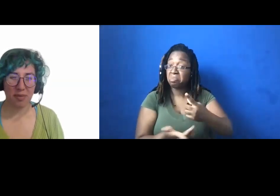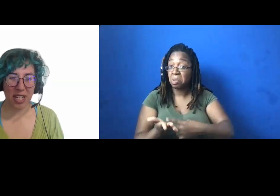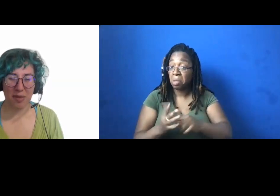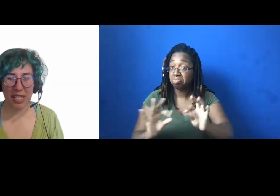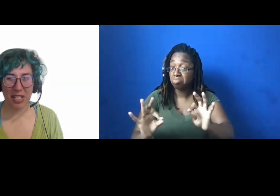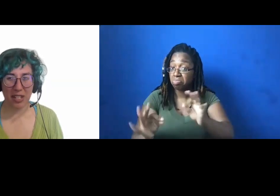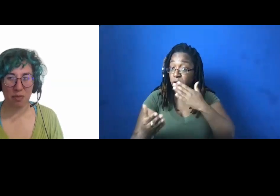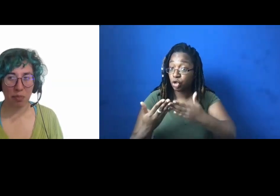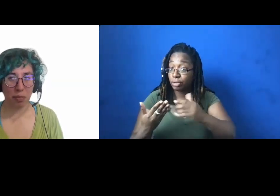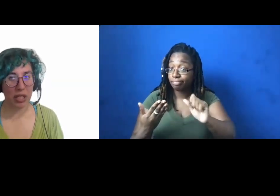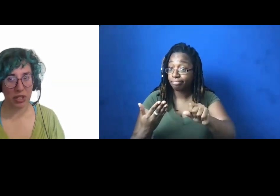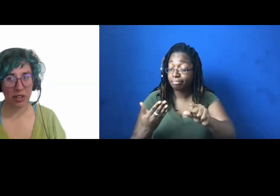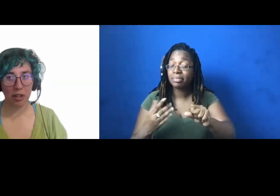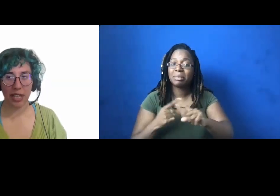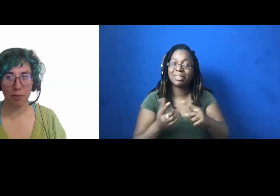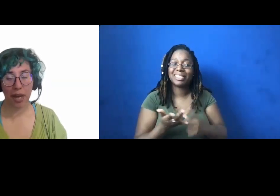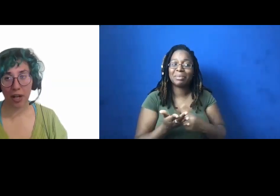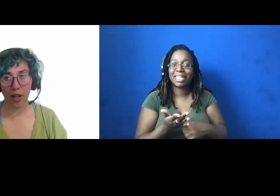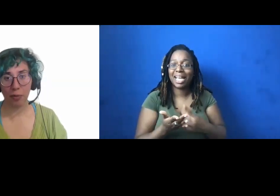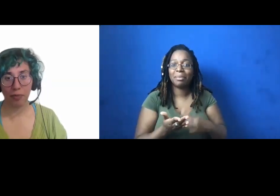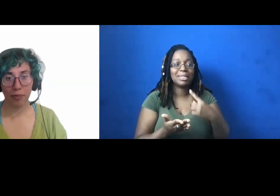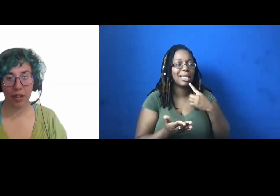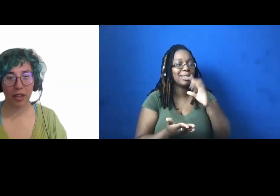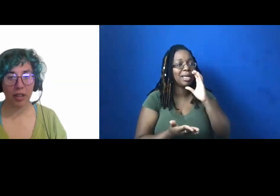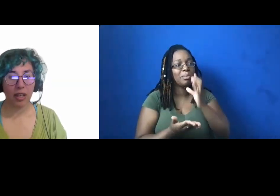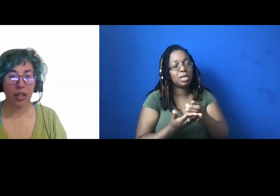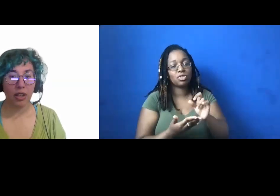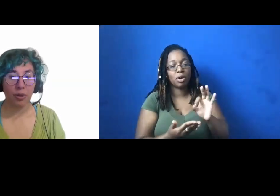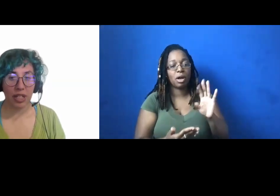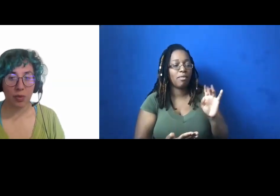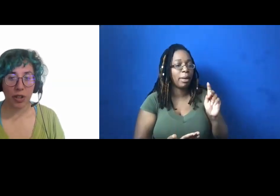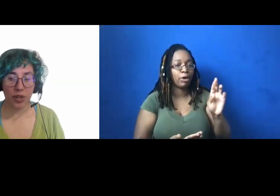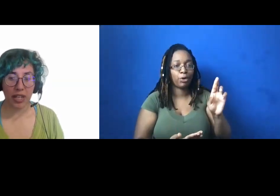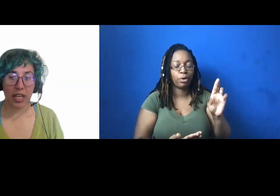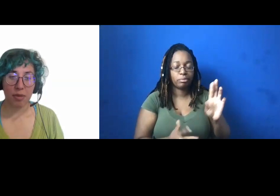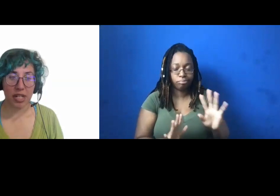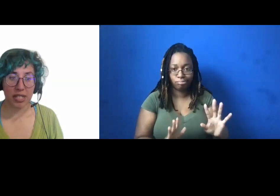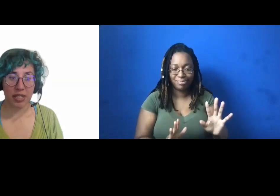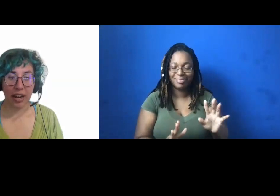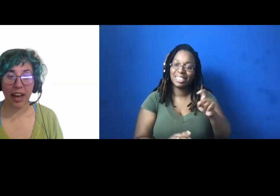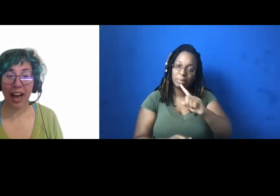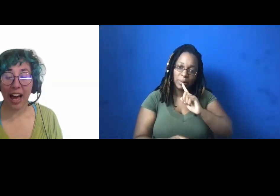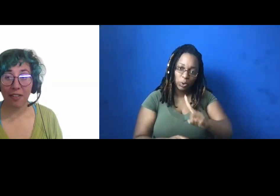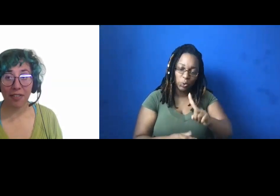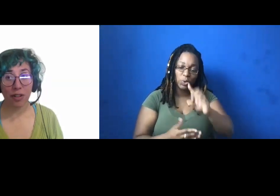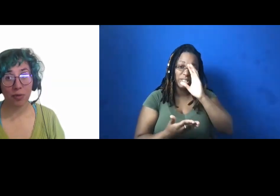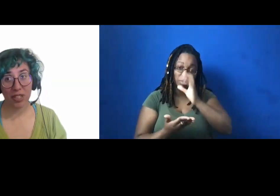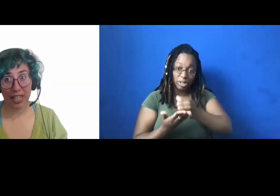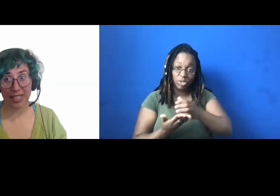but sometimes it's just picture of a banner. You need to make sure that images that